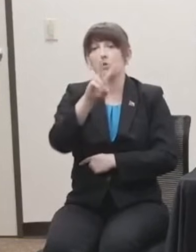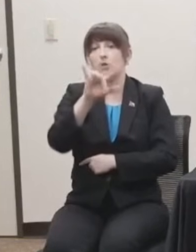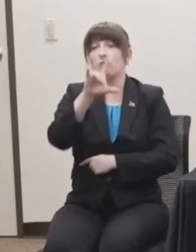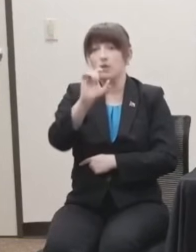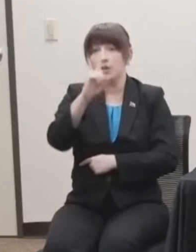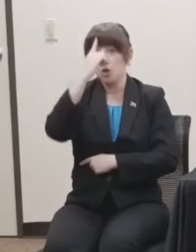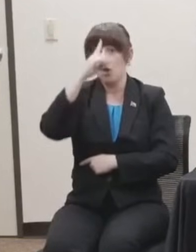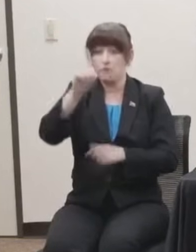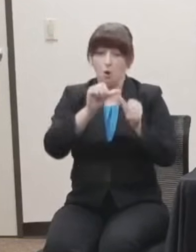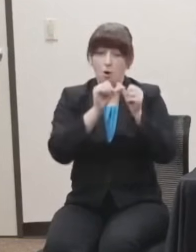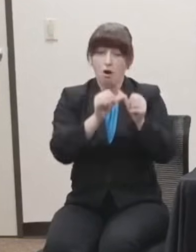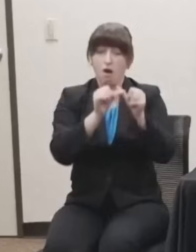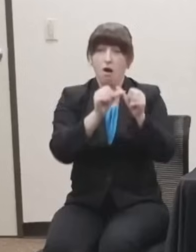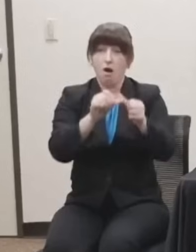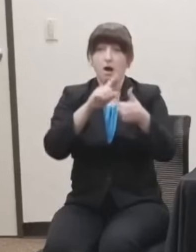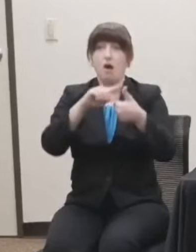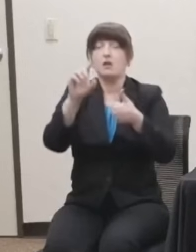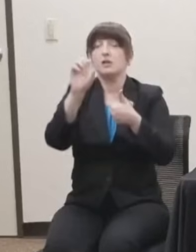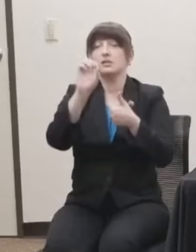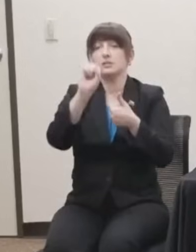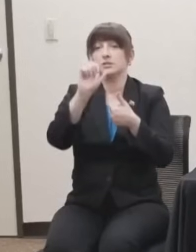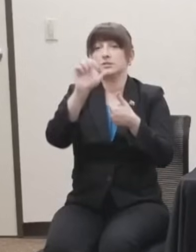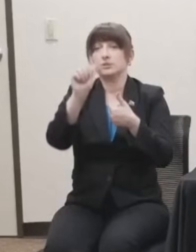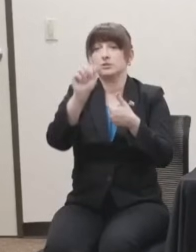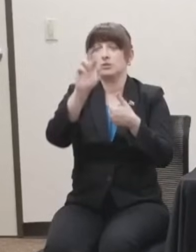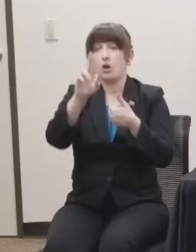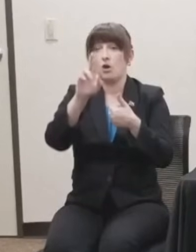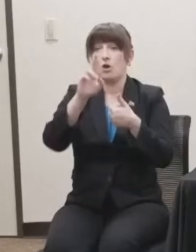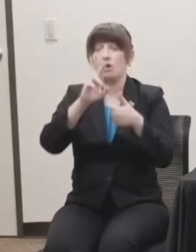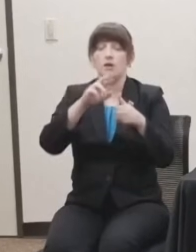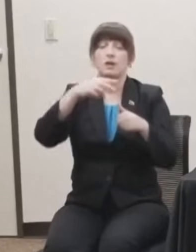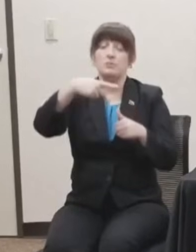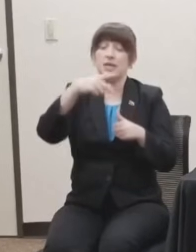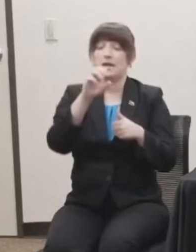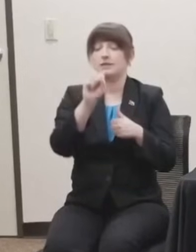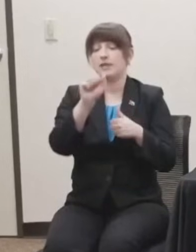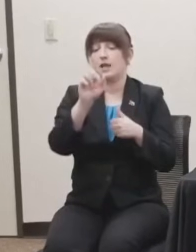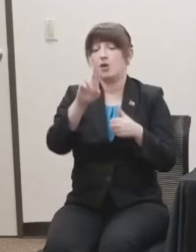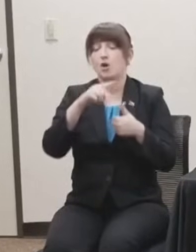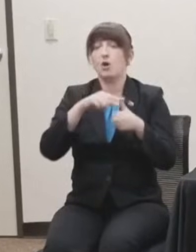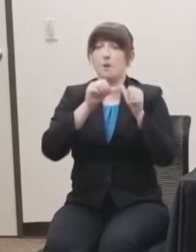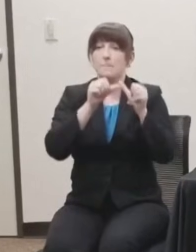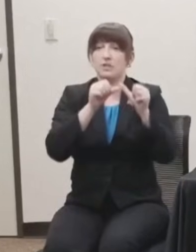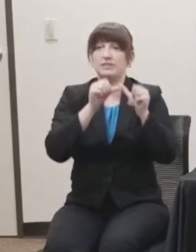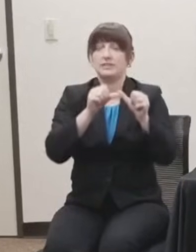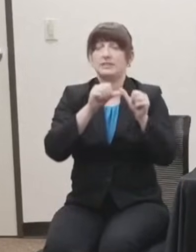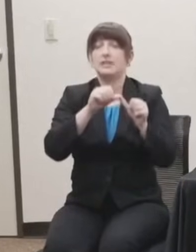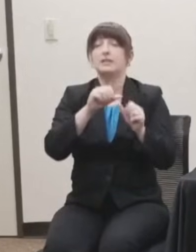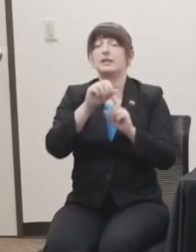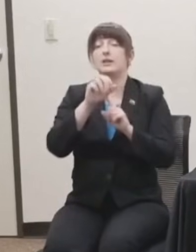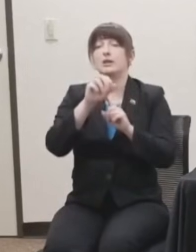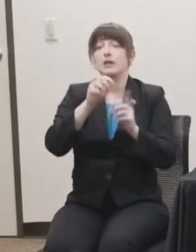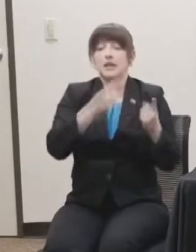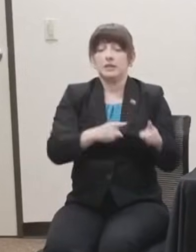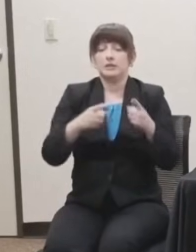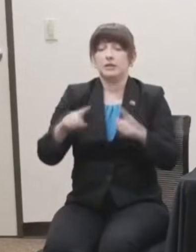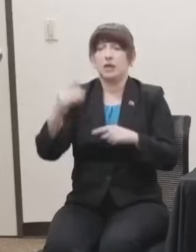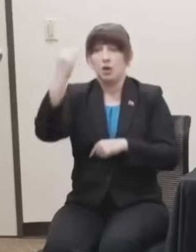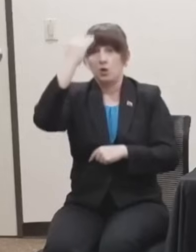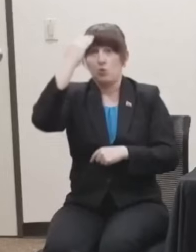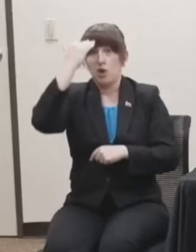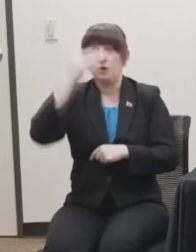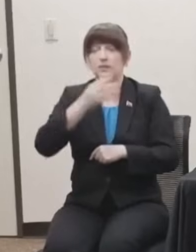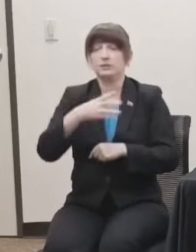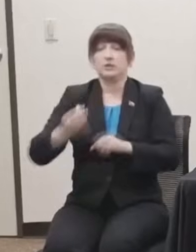SAR, persistent incident awareness and assessment operations. It's truly an eye in the sky for our search and rescue